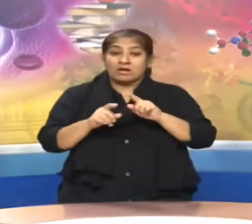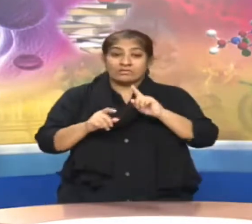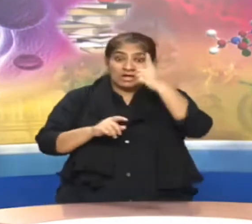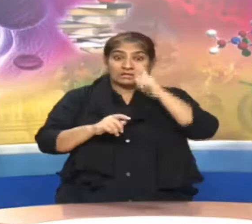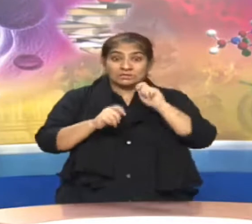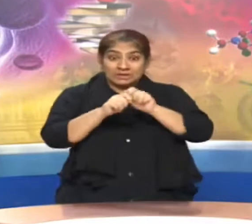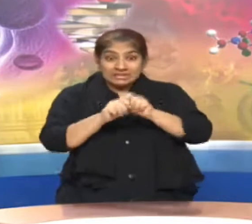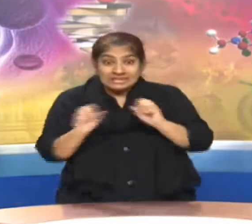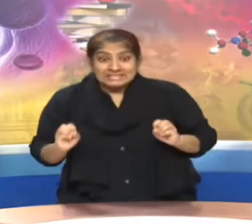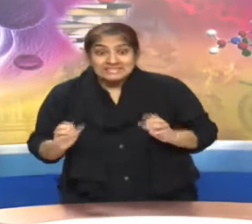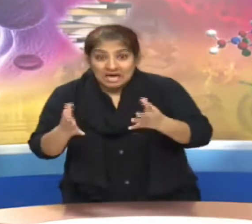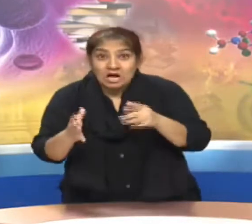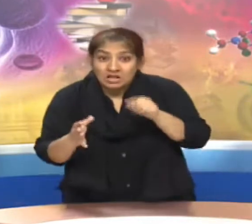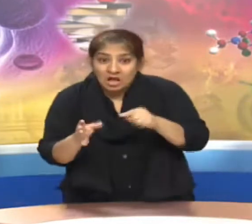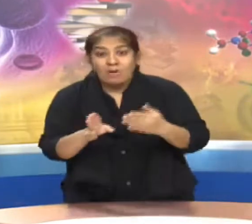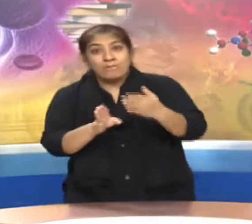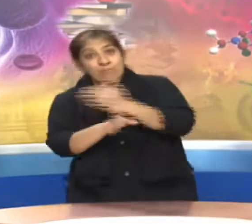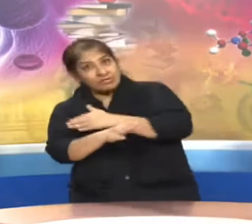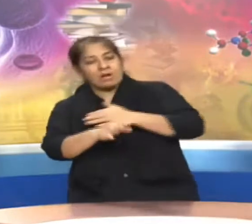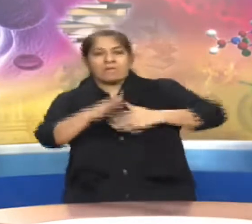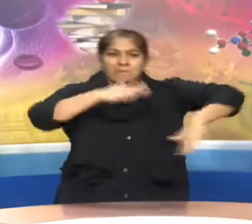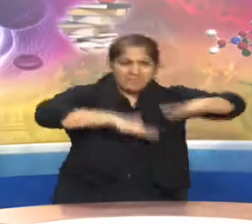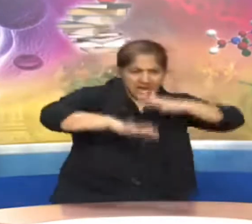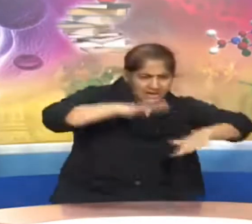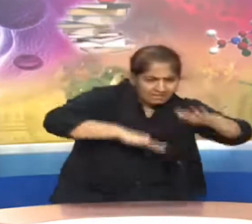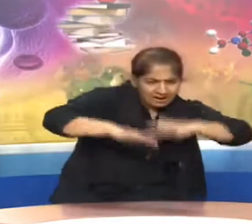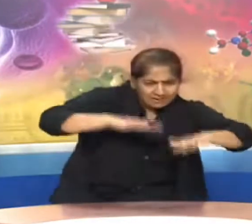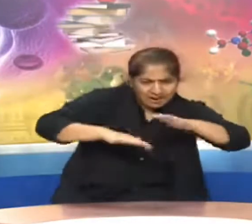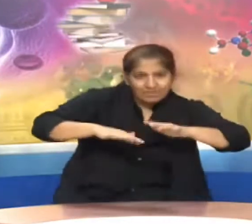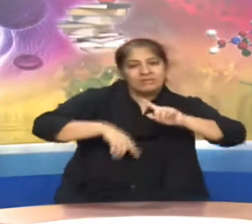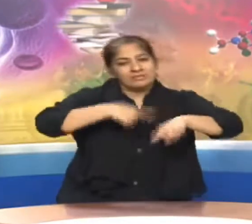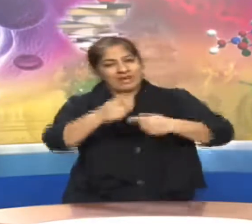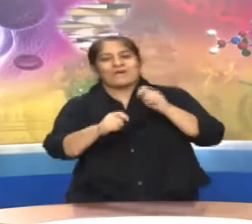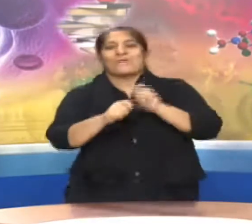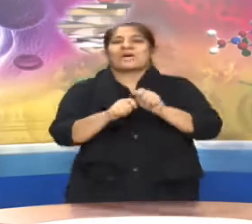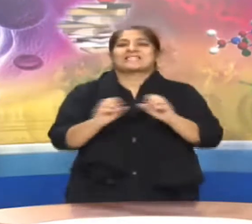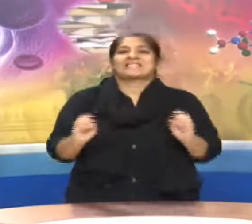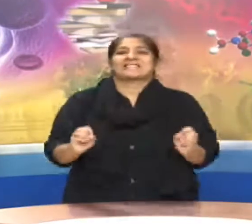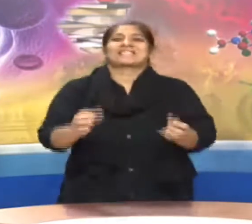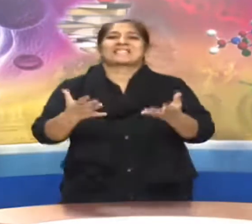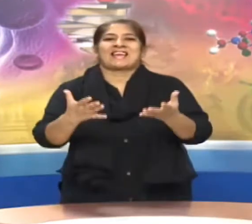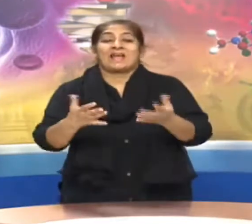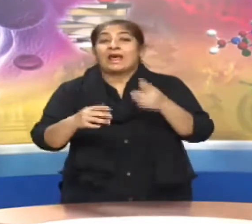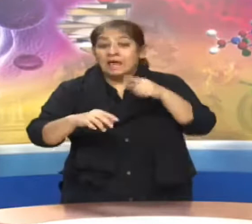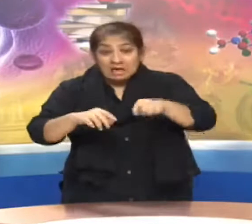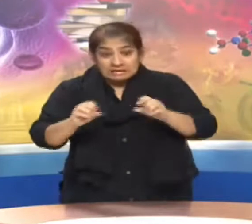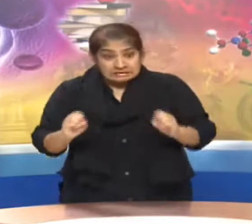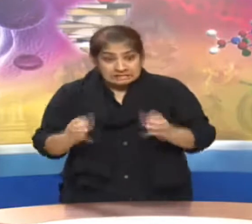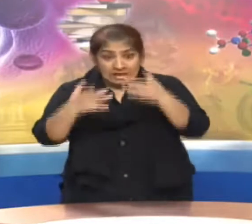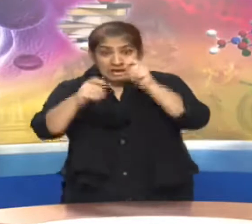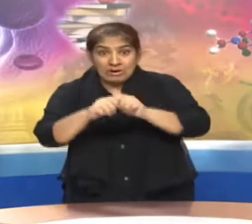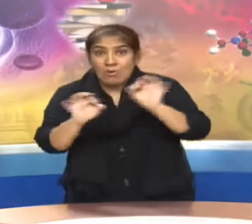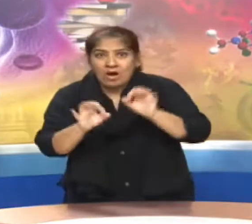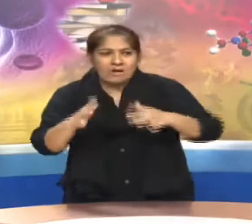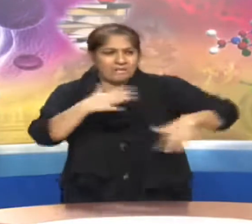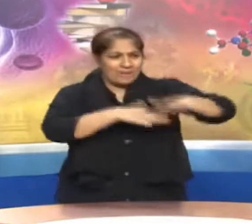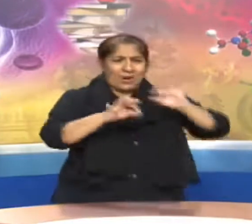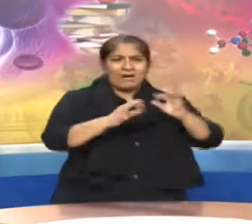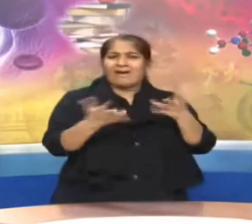earlier. For example, to begin our work, before that we must do